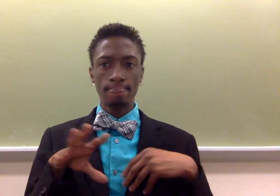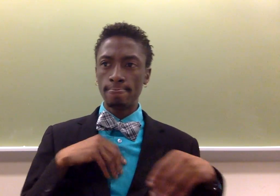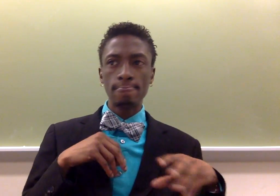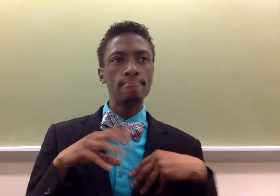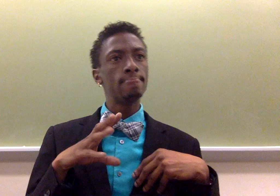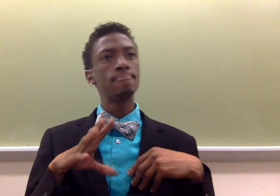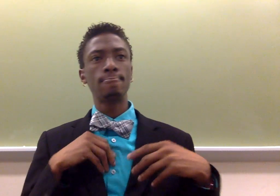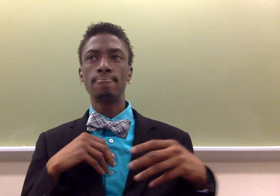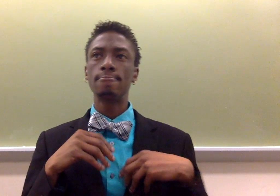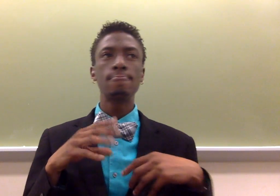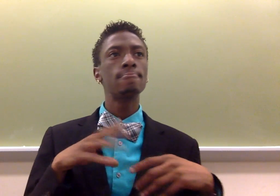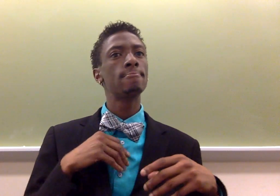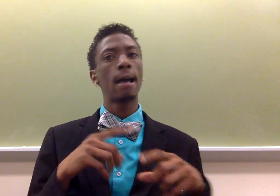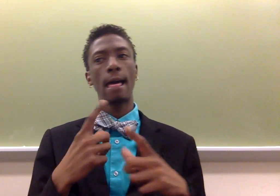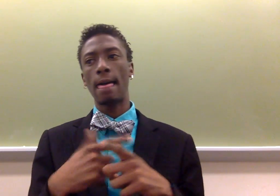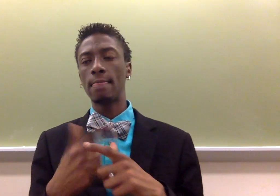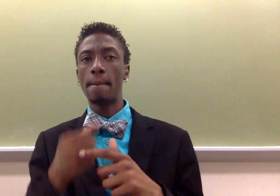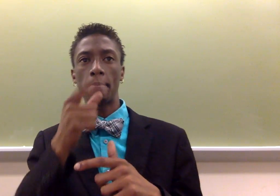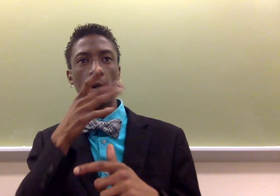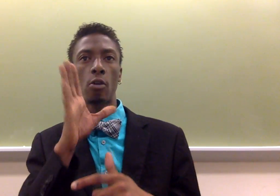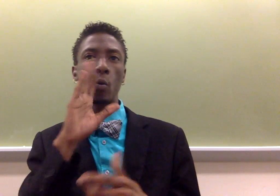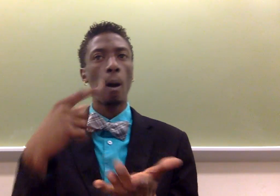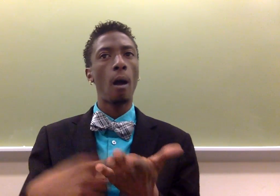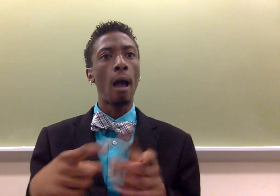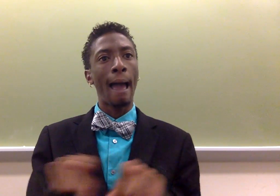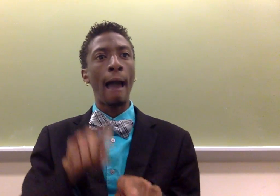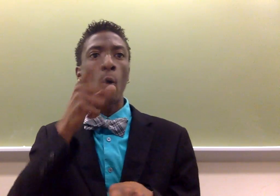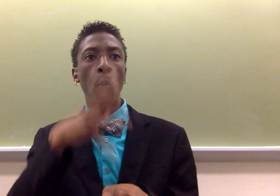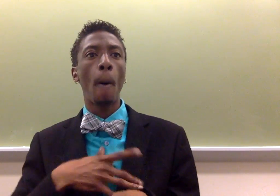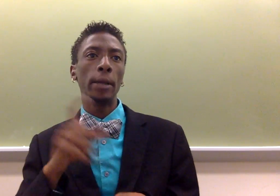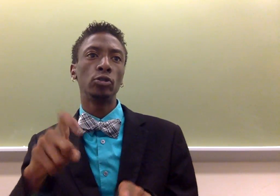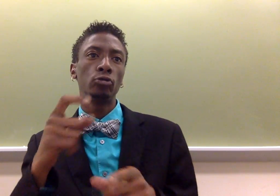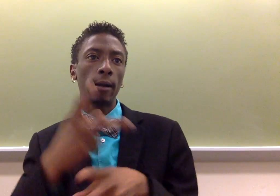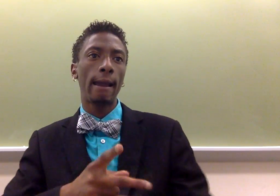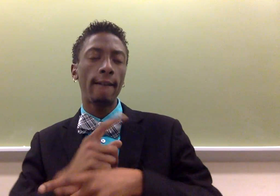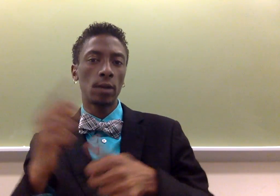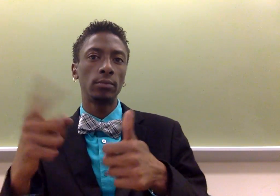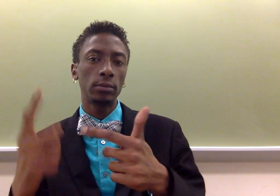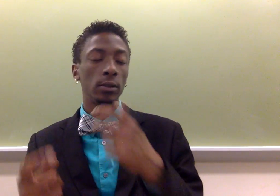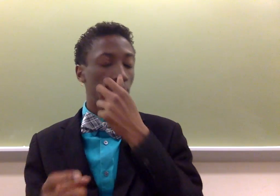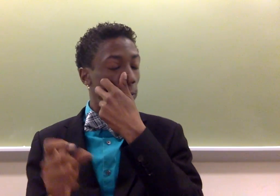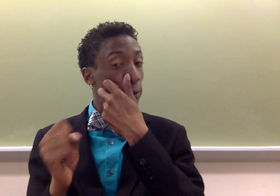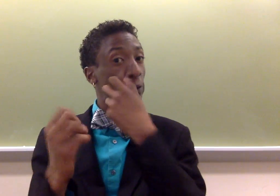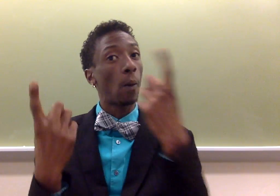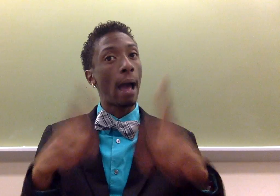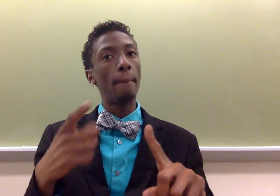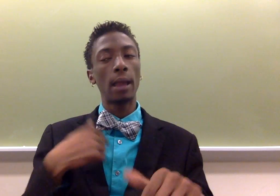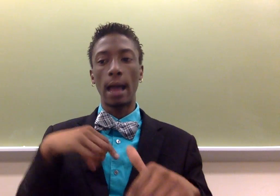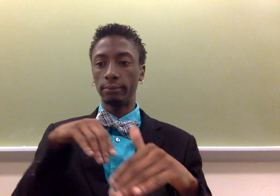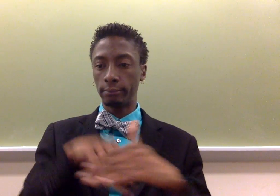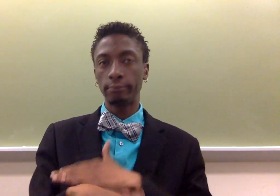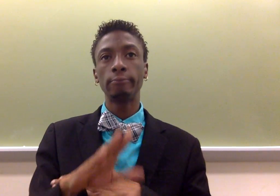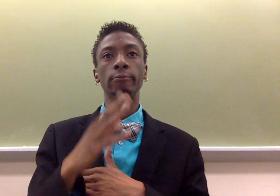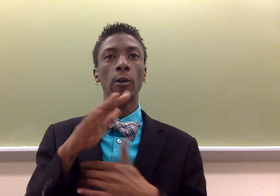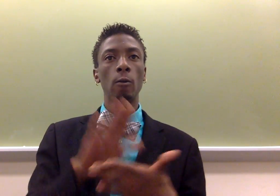things that you're going to have to look out for. So I was kind of naturally drawn by the time I got to college, both to Africana studies, which I